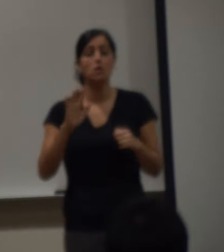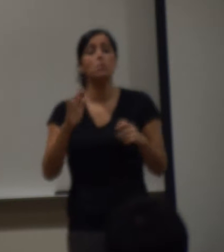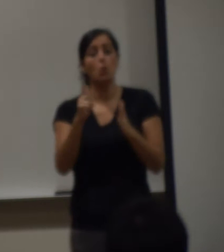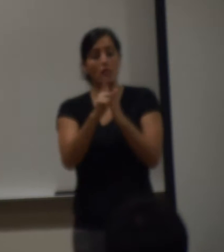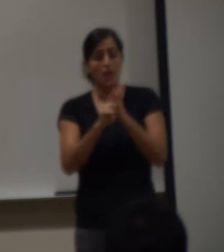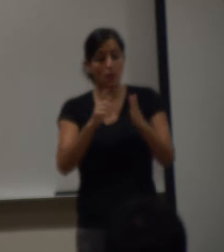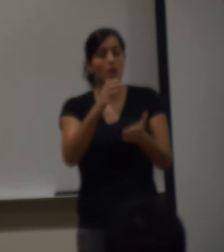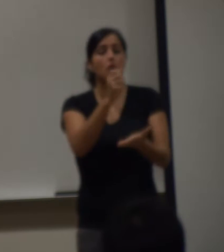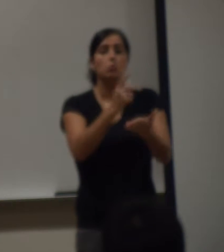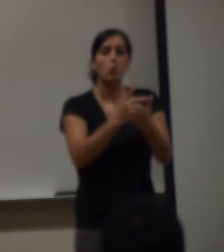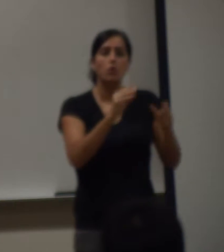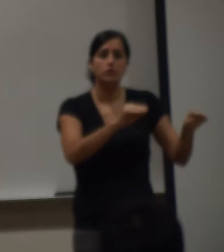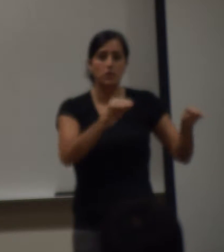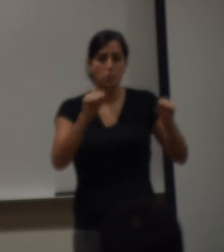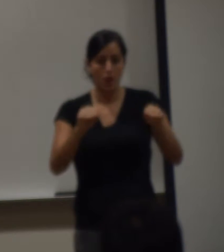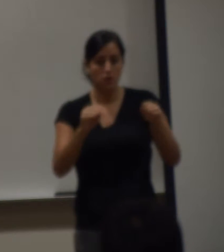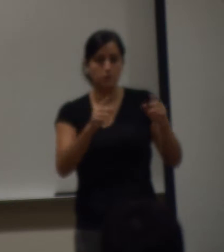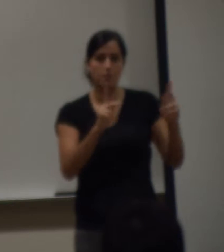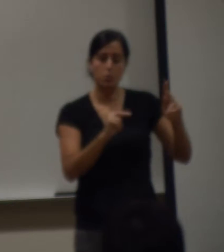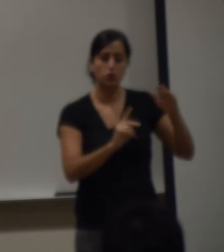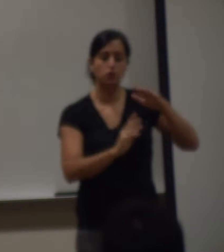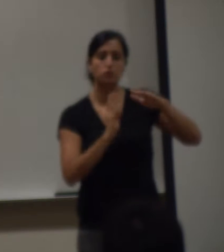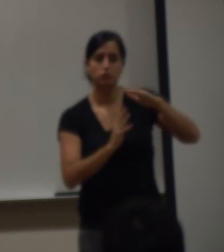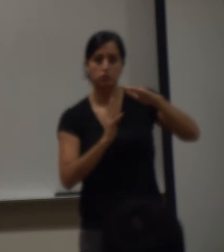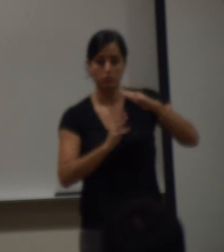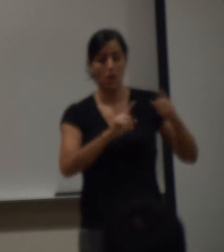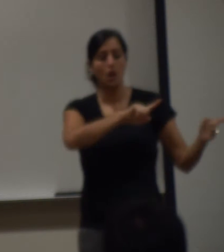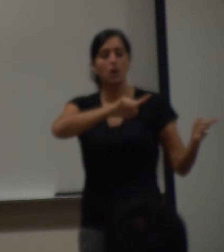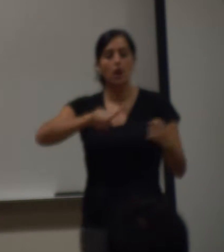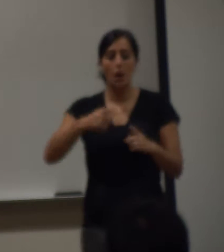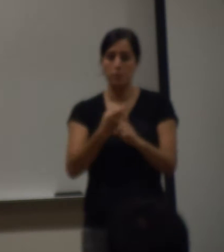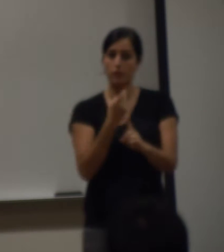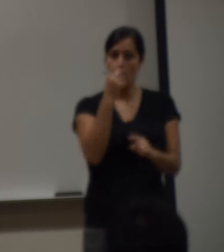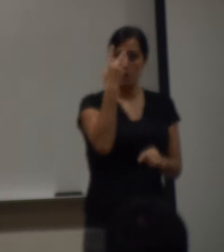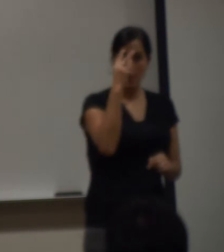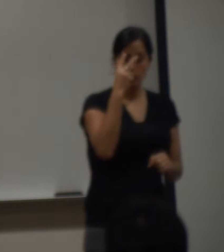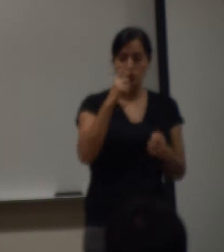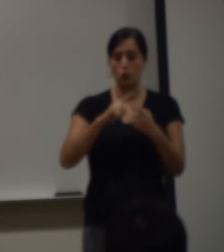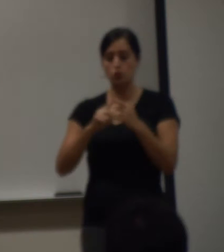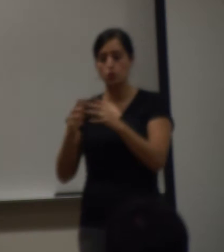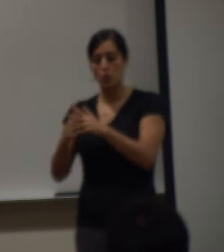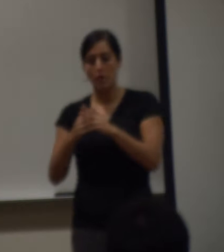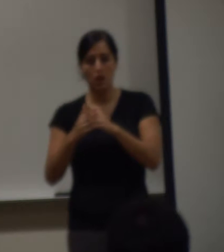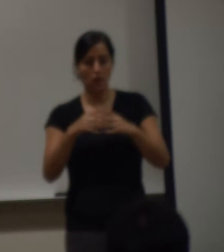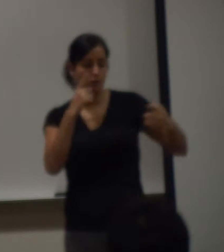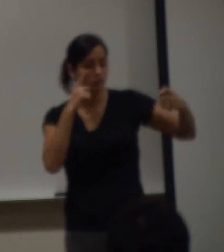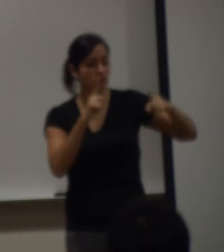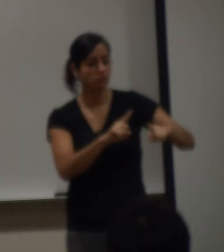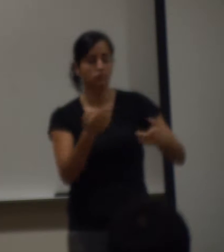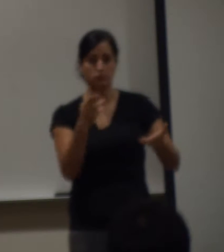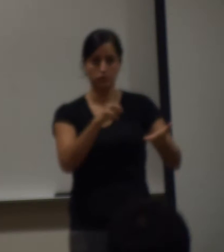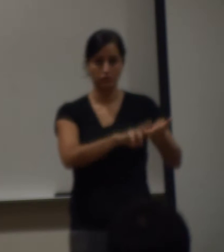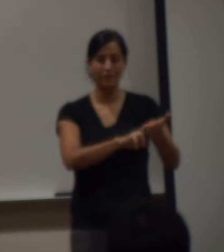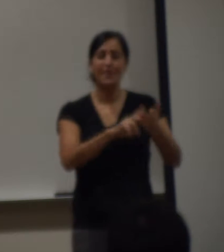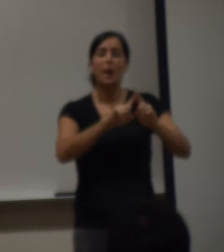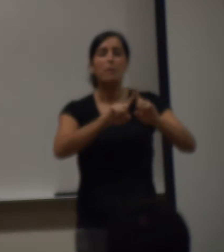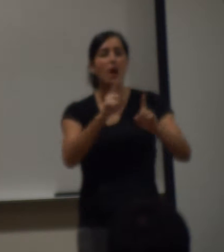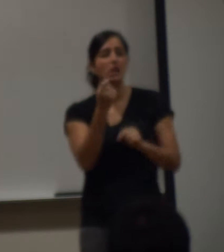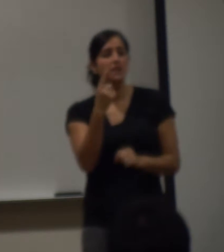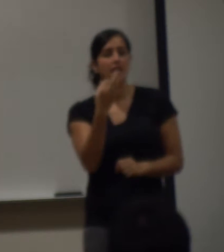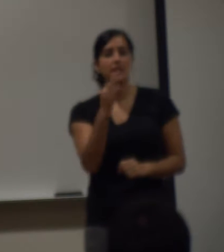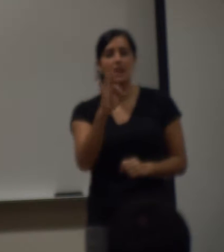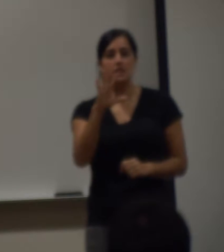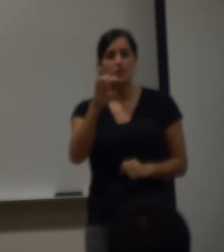country under an agreement signed by Mexico and the United States. But in the 50s, when the economy went